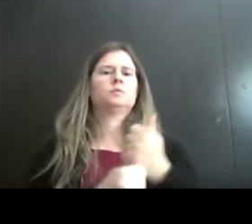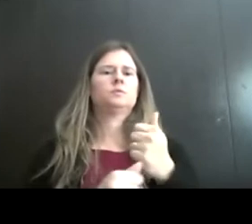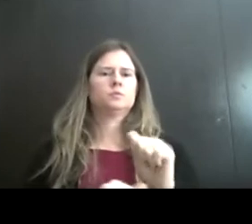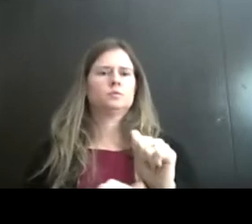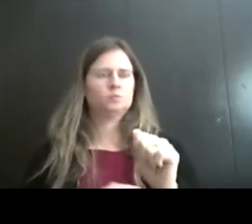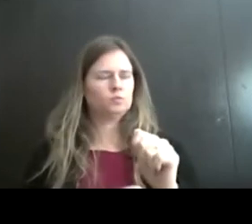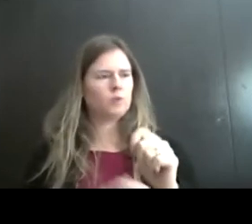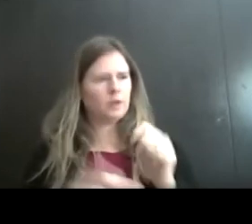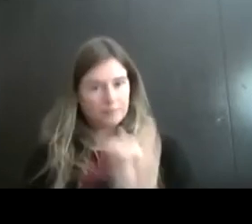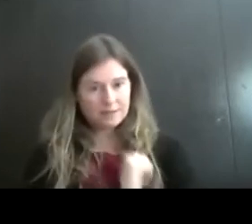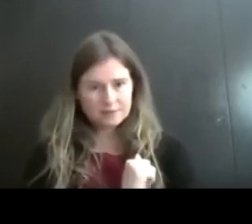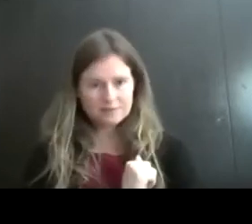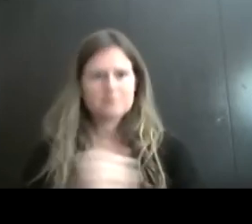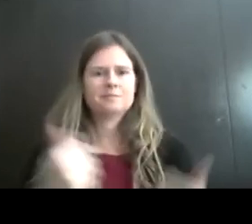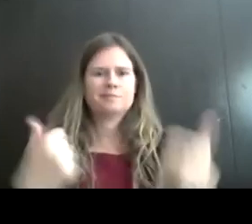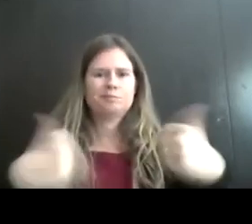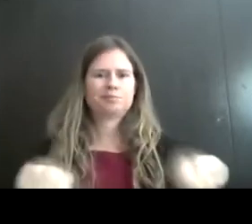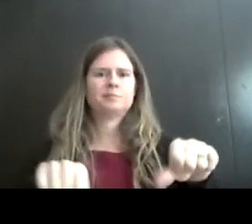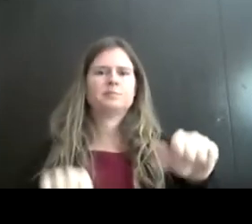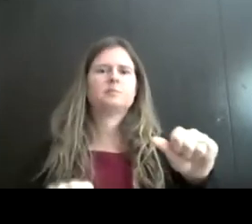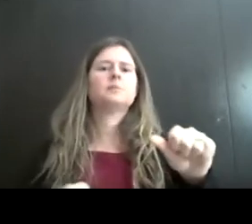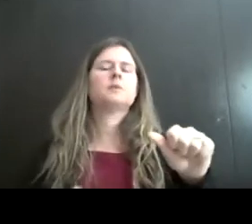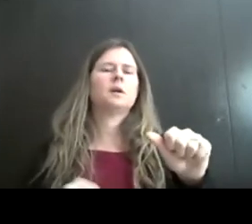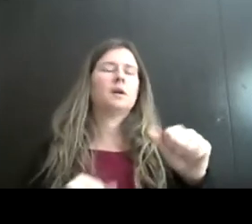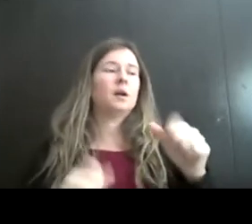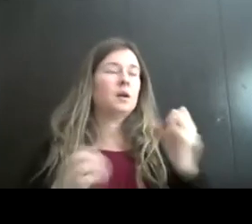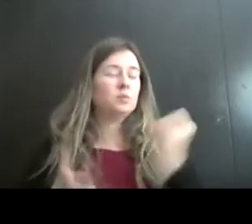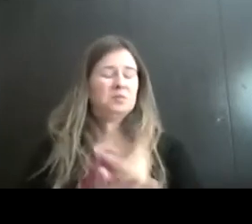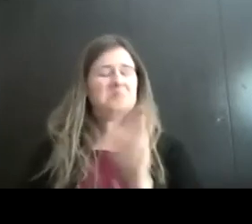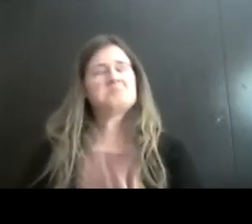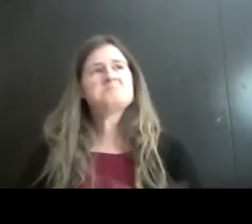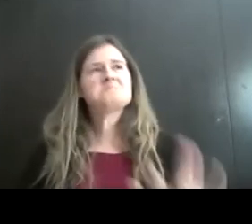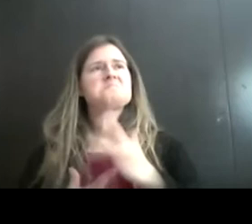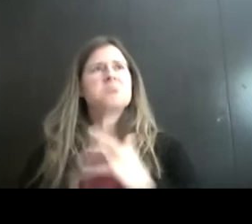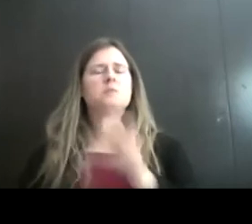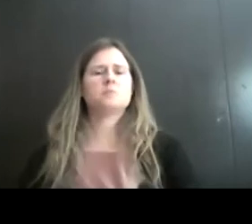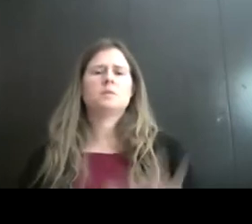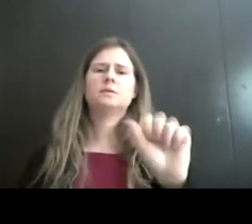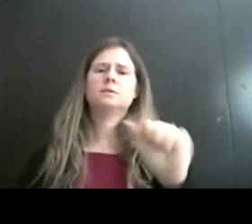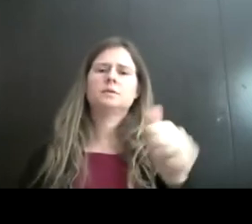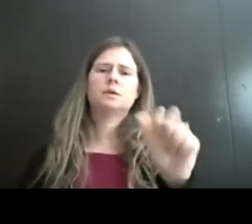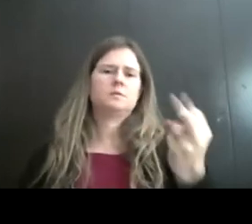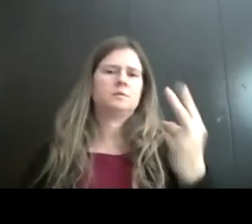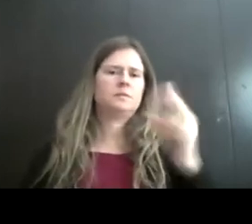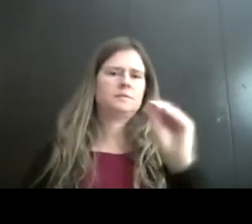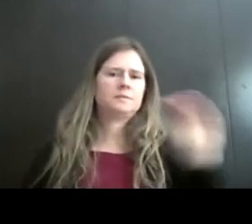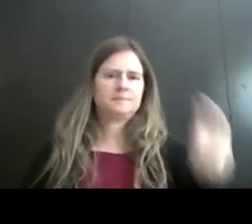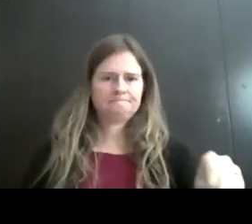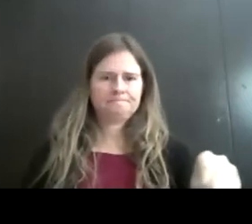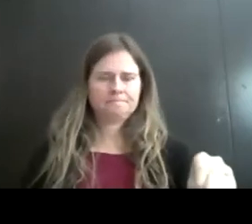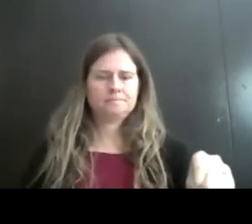rejected. At best, 10-12% are approved. But you know, knock on wood, if anyone